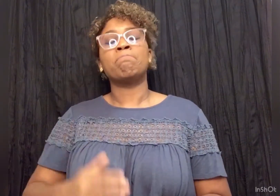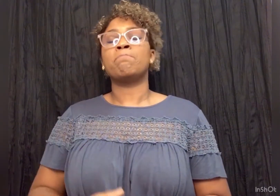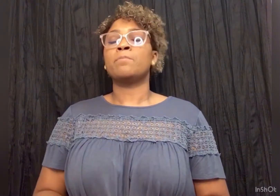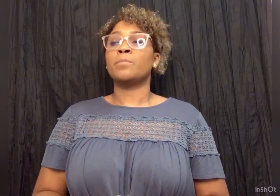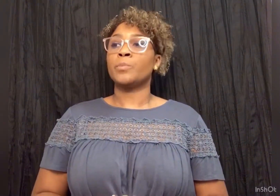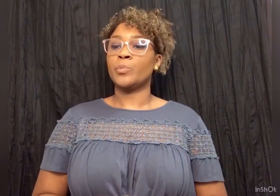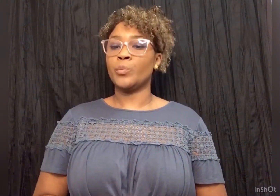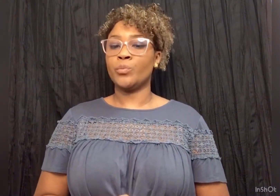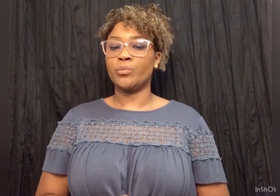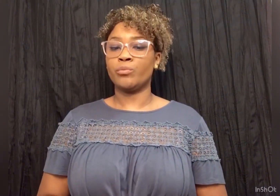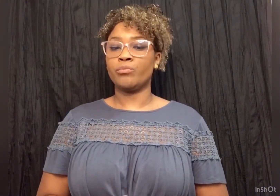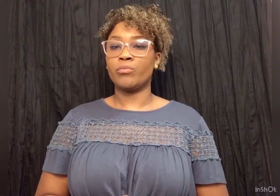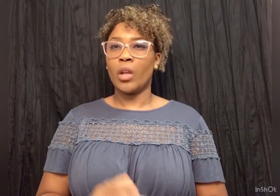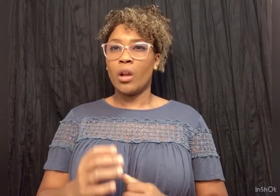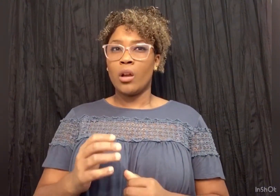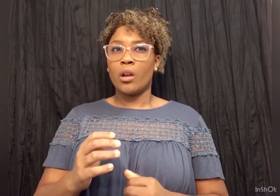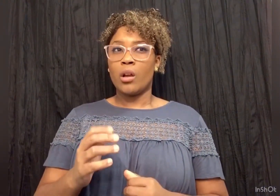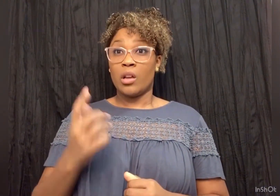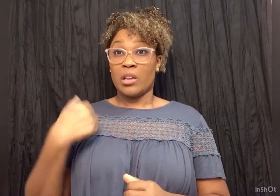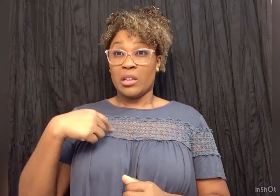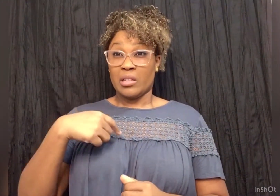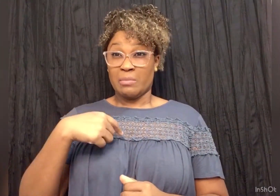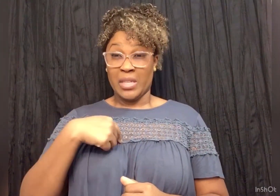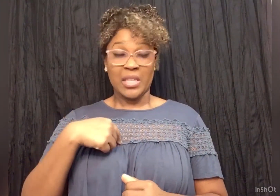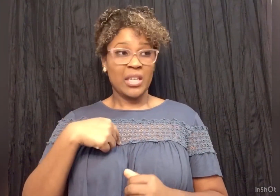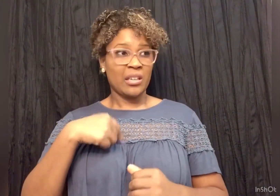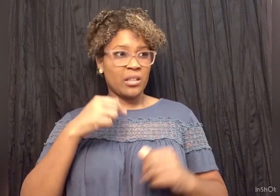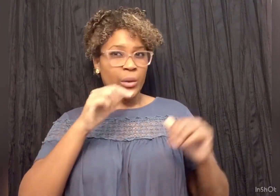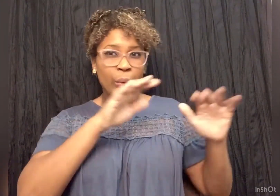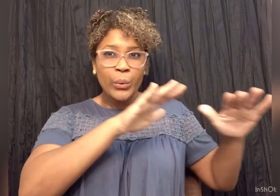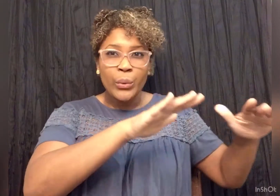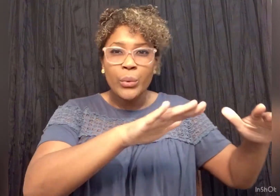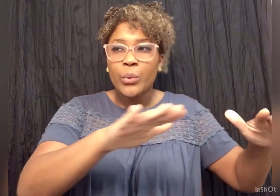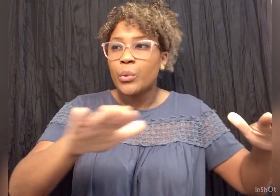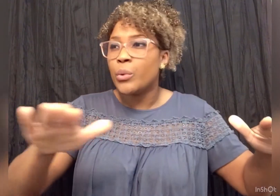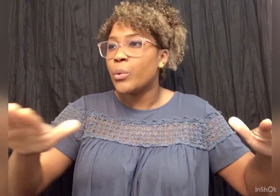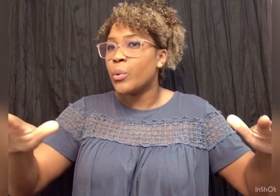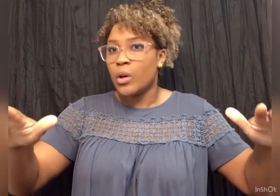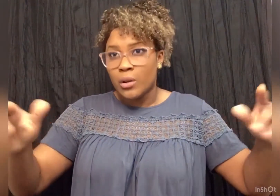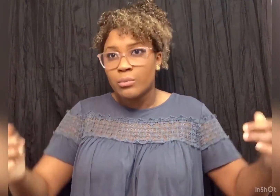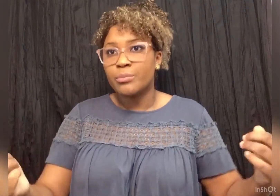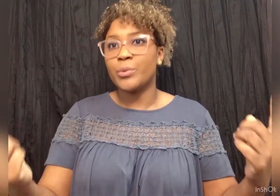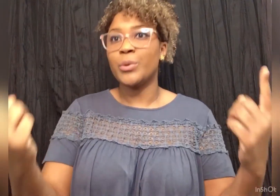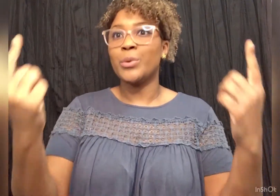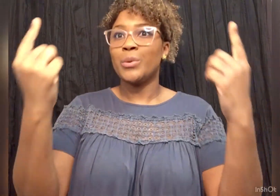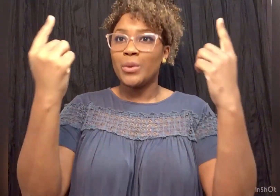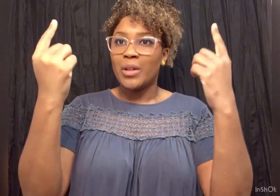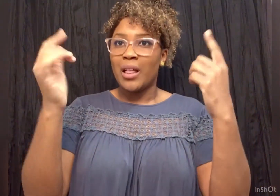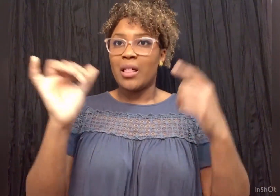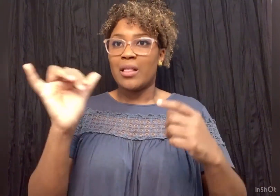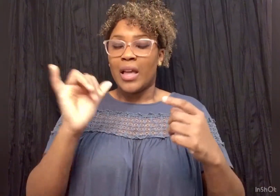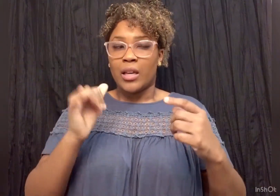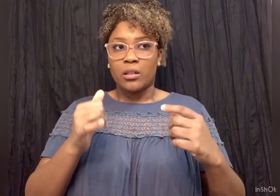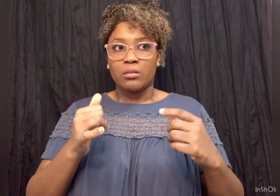The shadows around me roused themselves as if from a deep sleep and